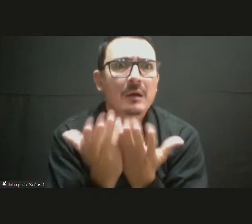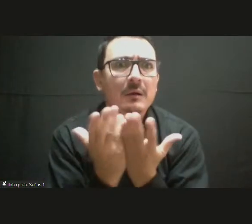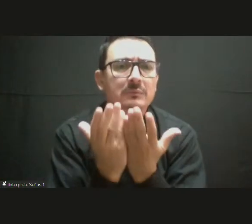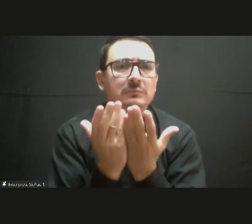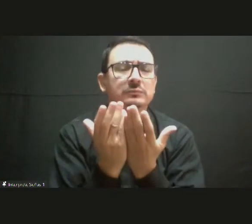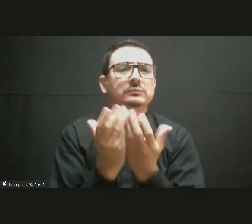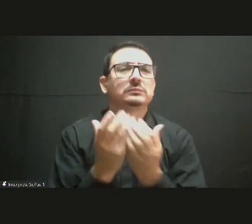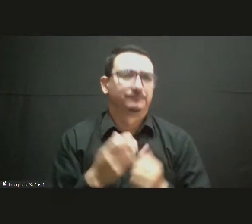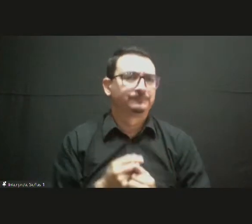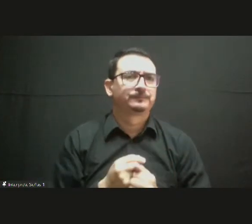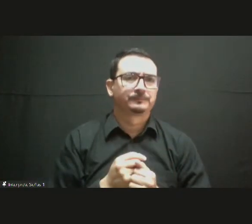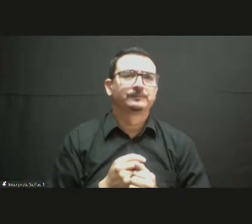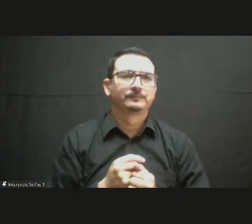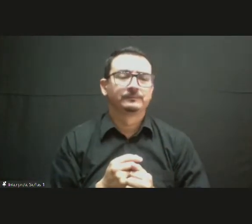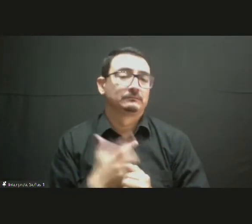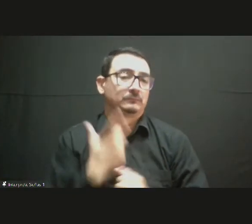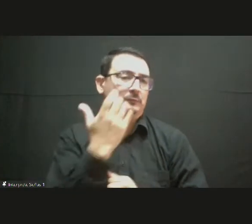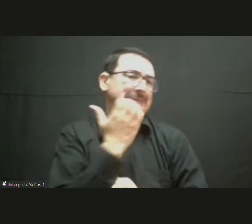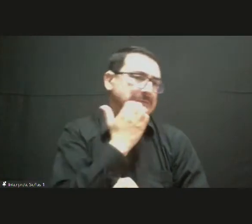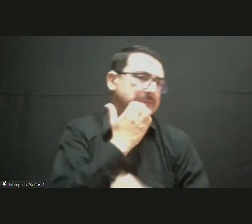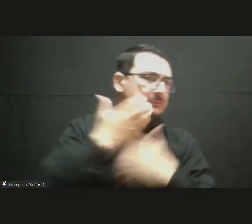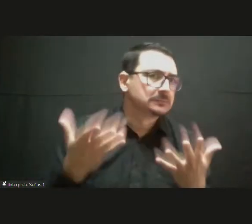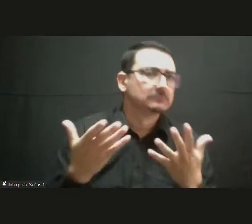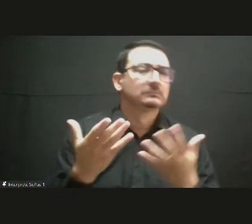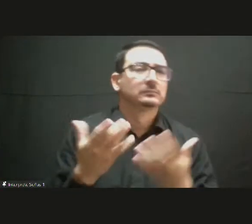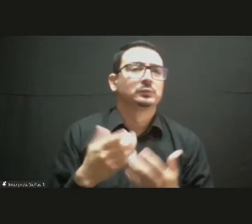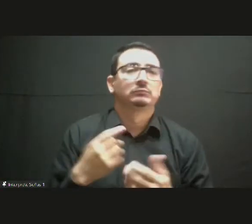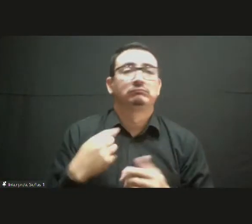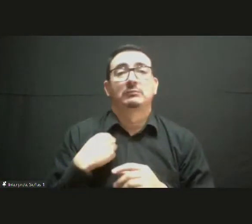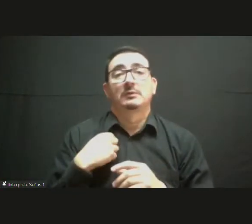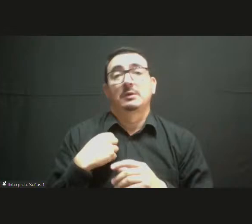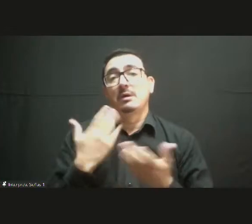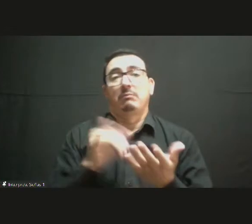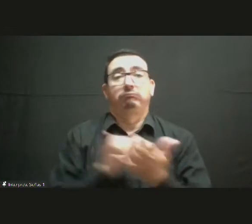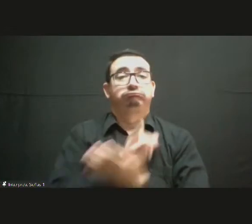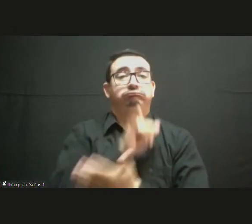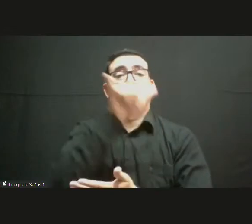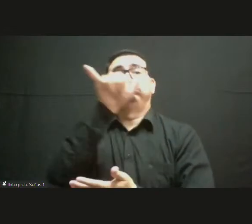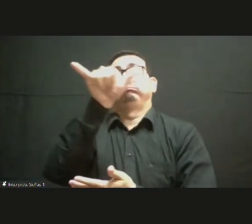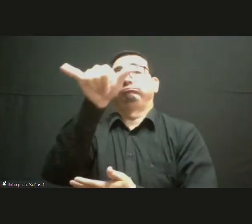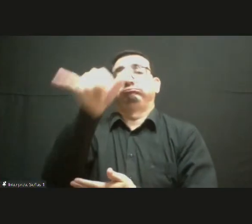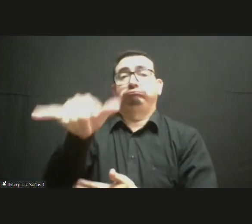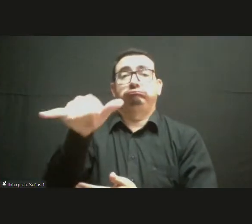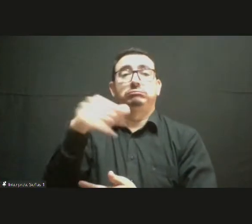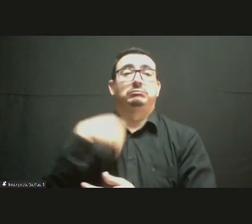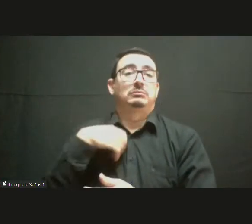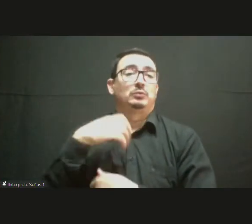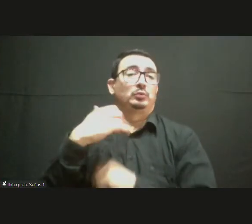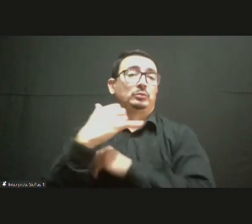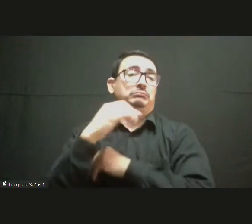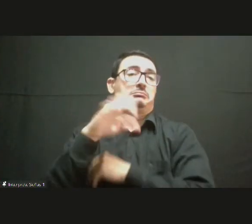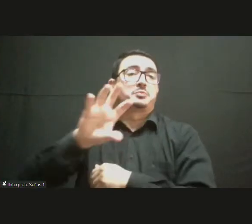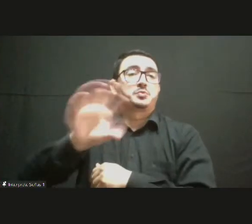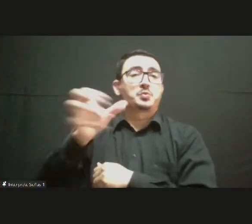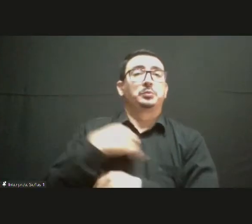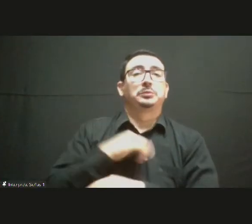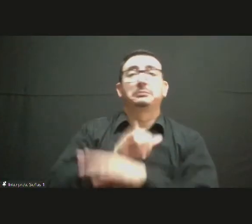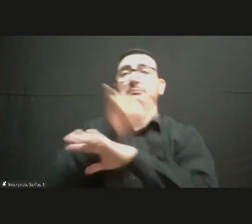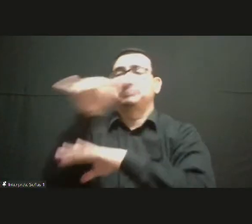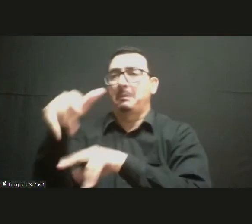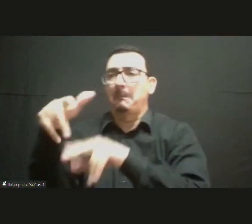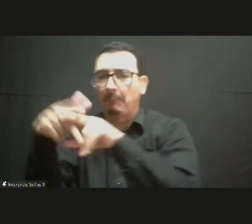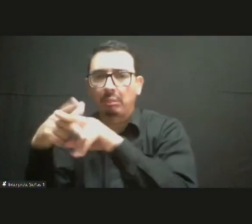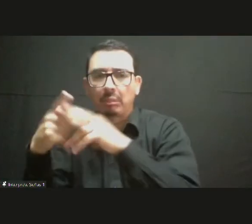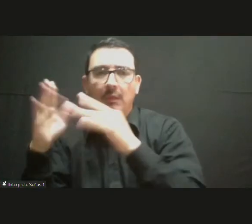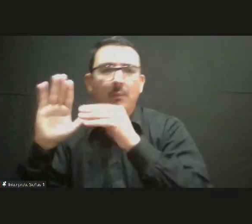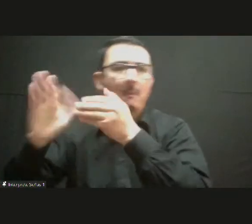and international tourism activities, has resulted in stark economic impacts